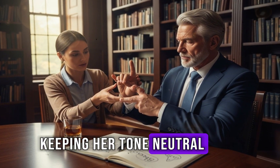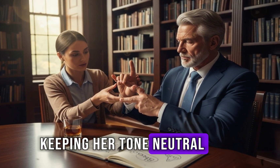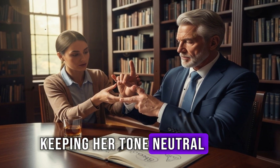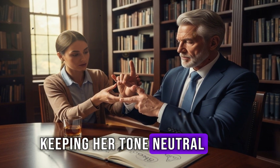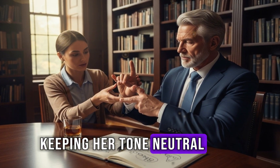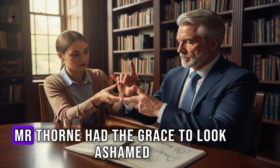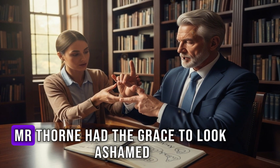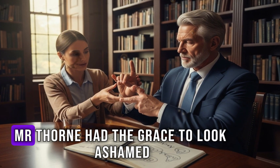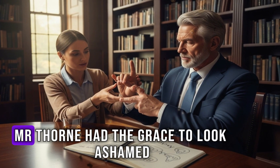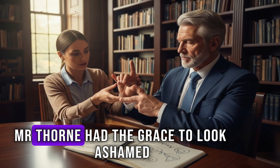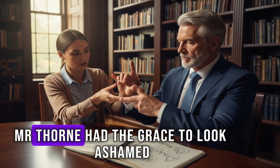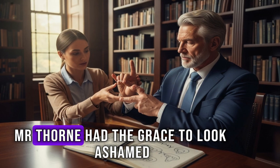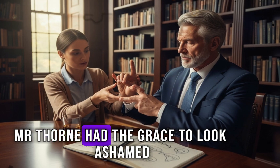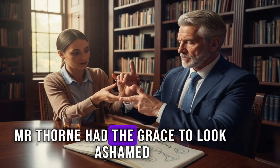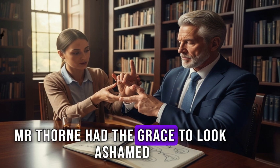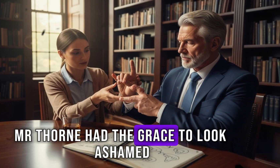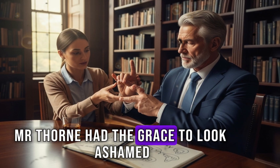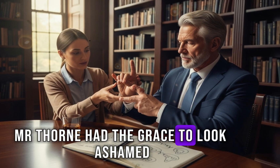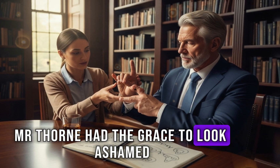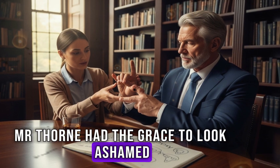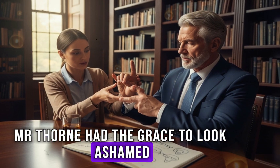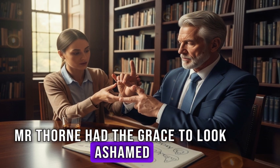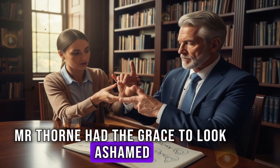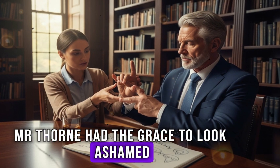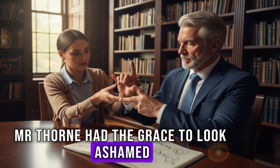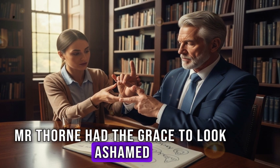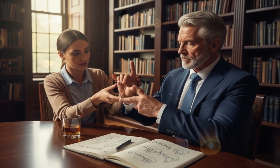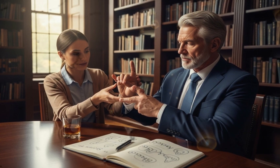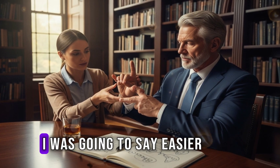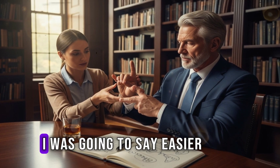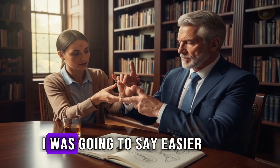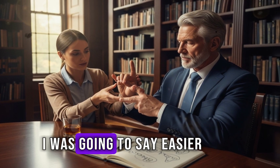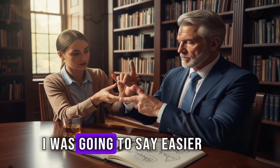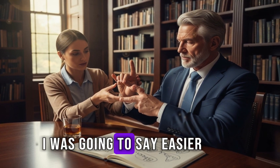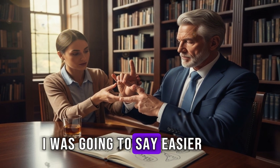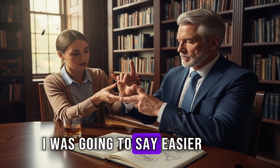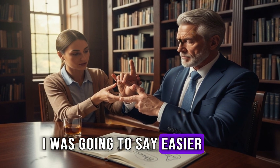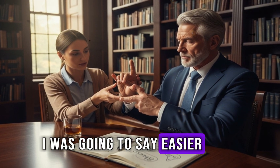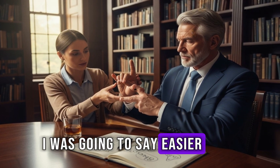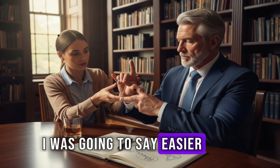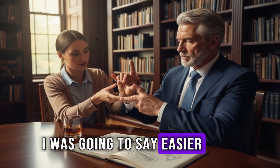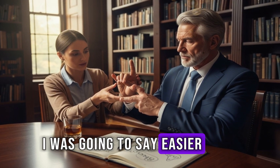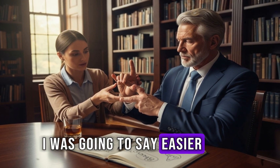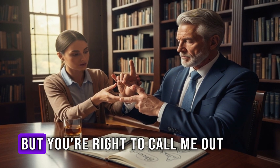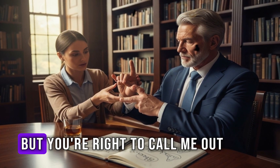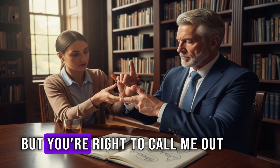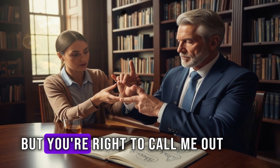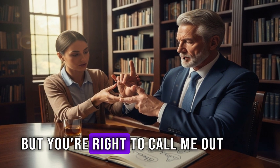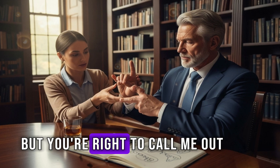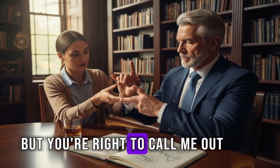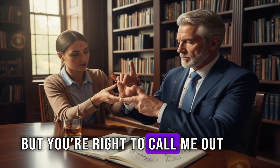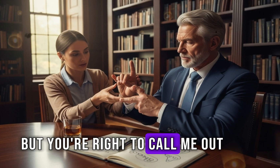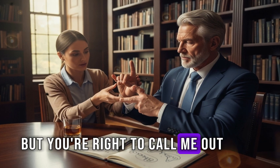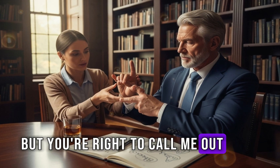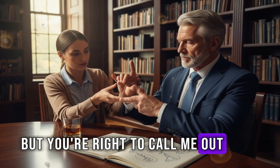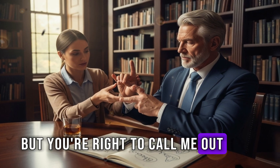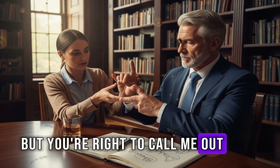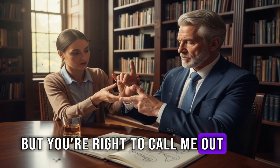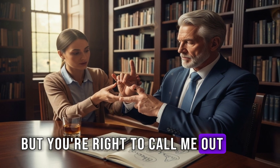neutral. Mr. Thorne had the grace to look ashamed. I was going to say easier, but you're right to call me out.